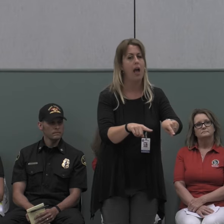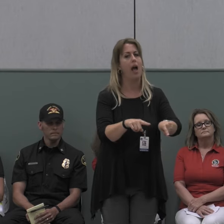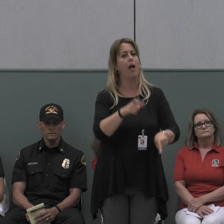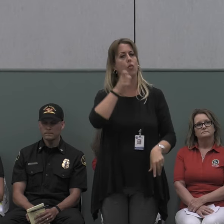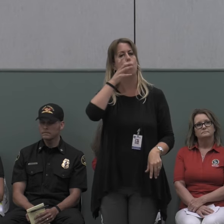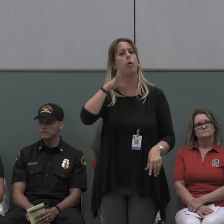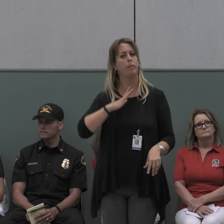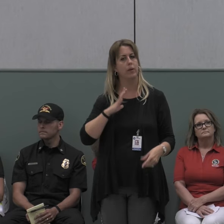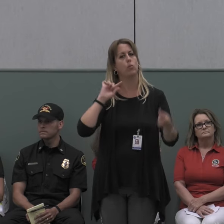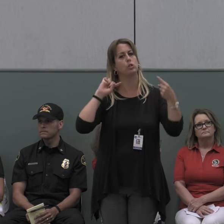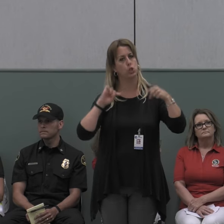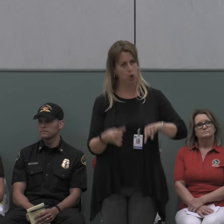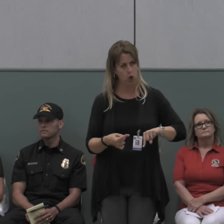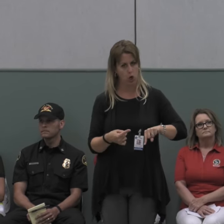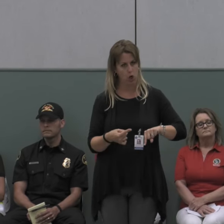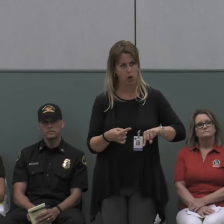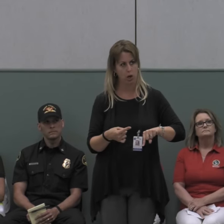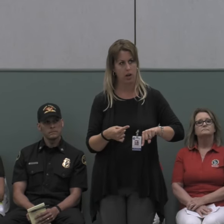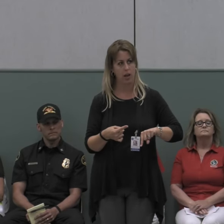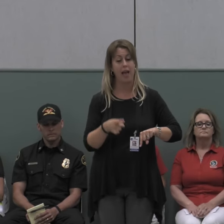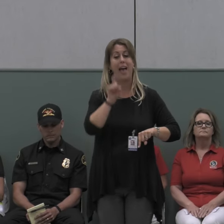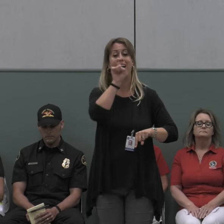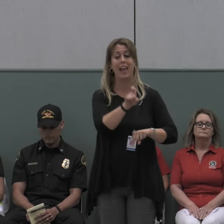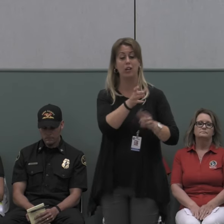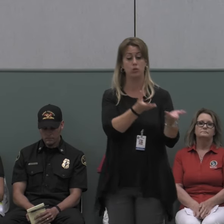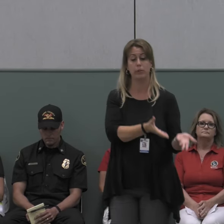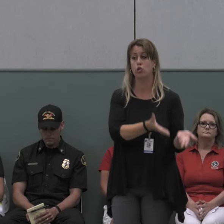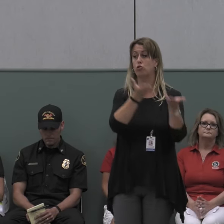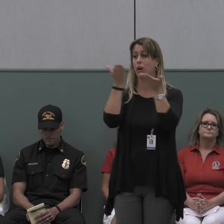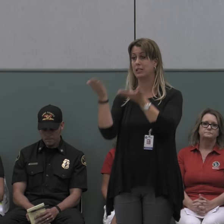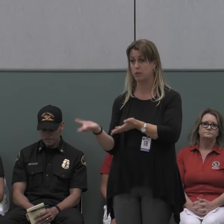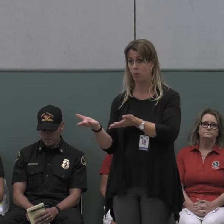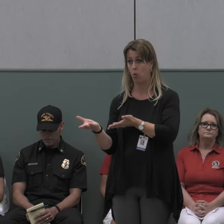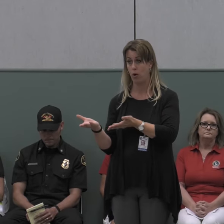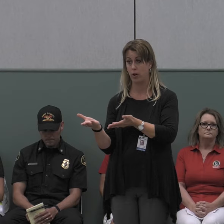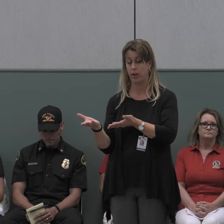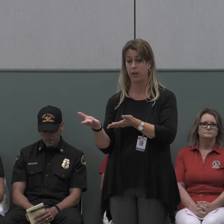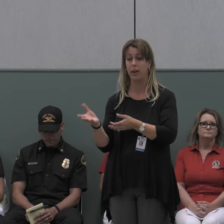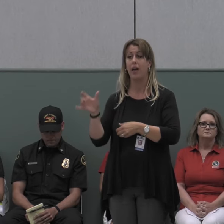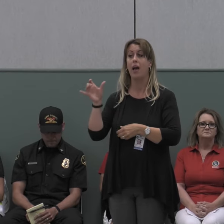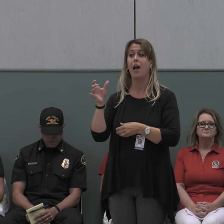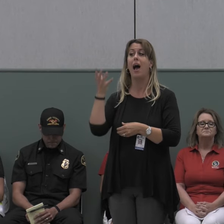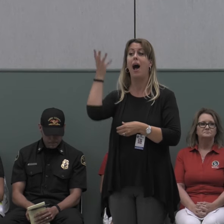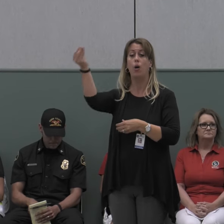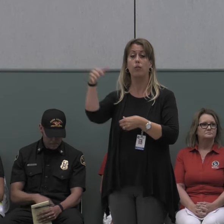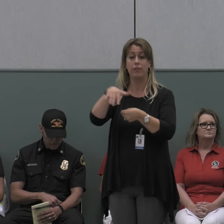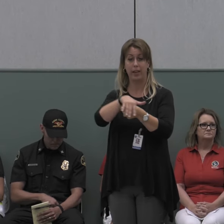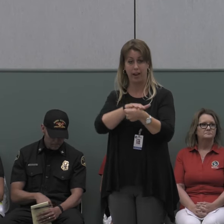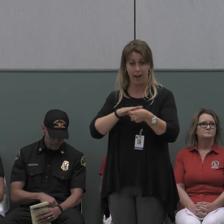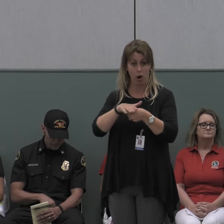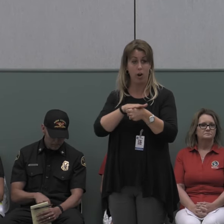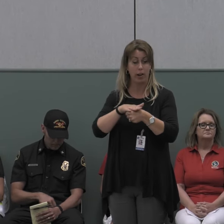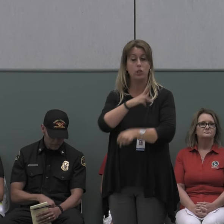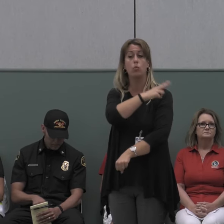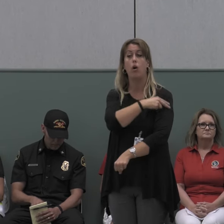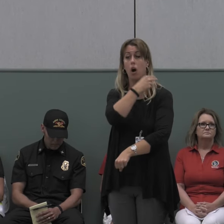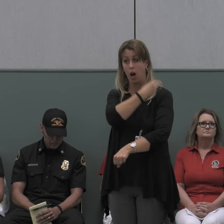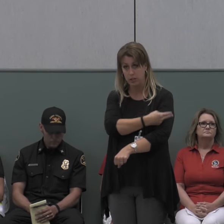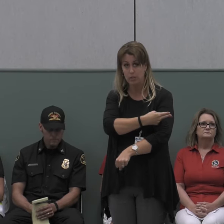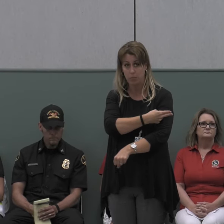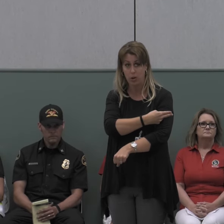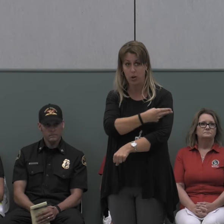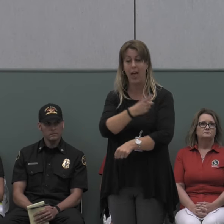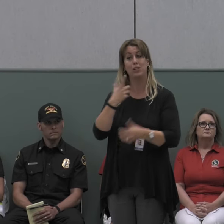to out of the area to a hospital. She is alive today because somebody cared enough to